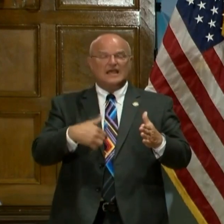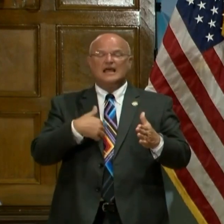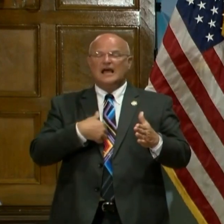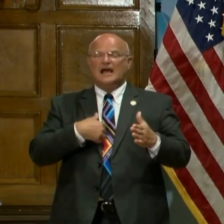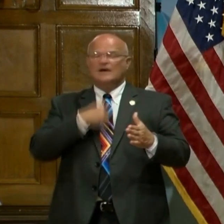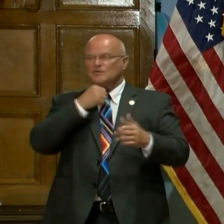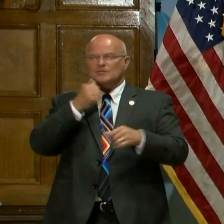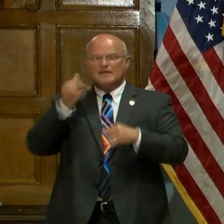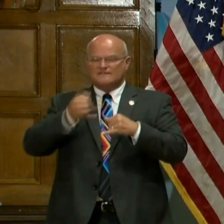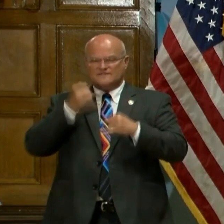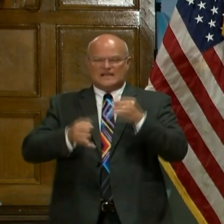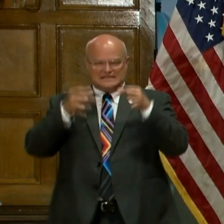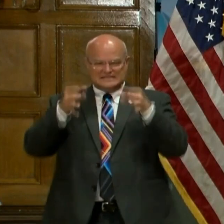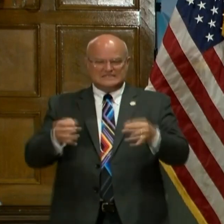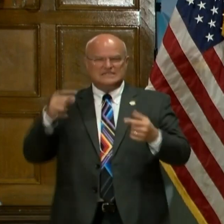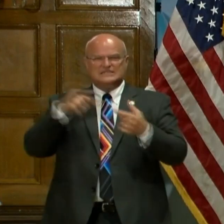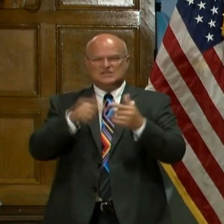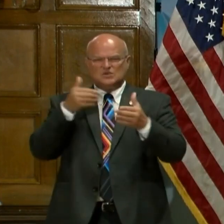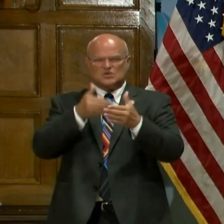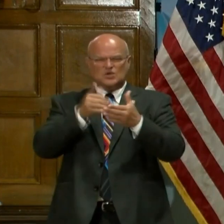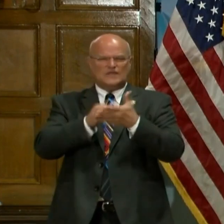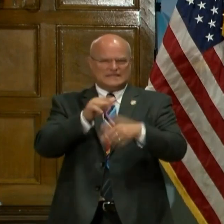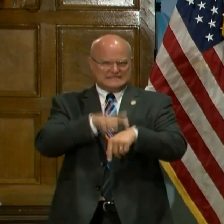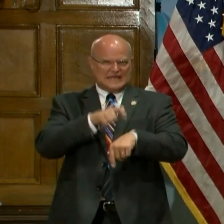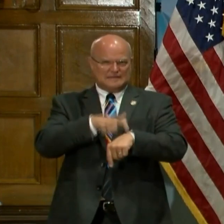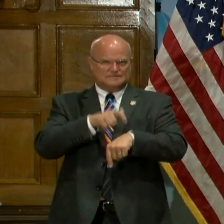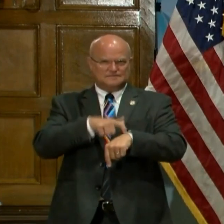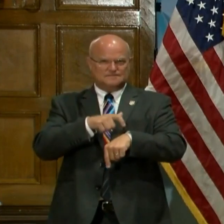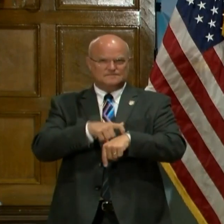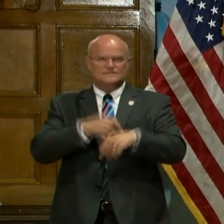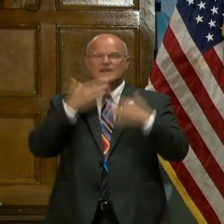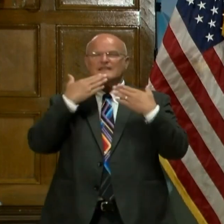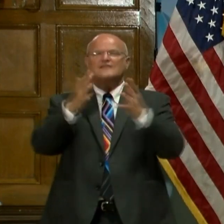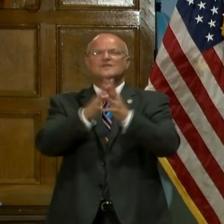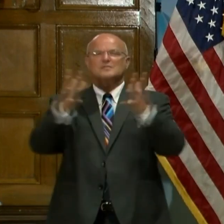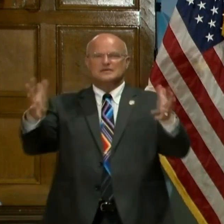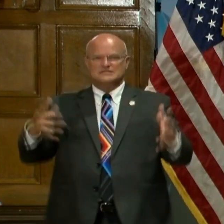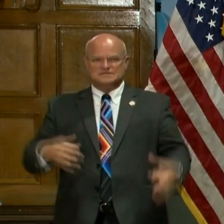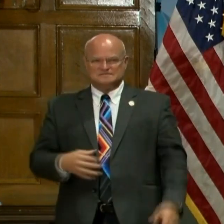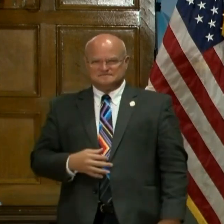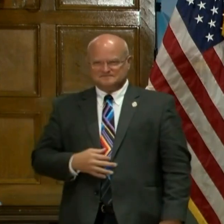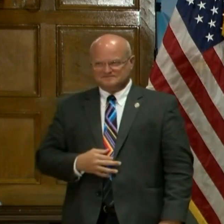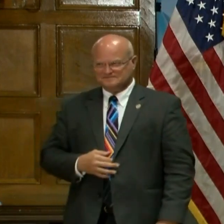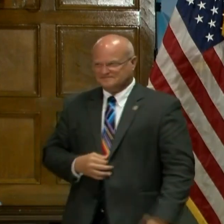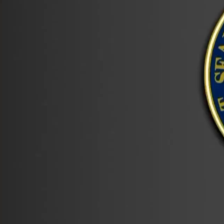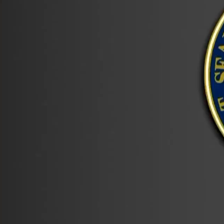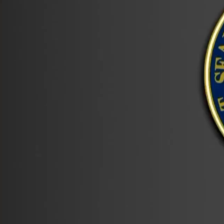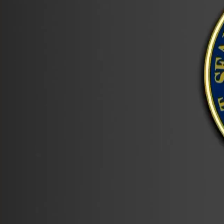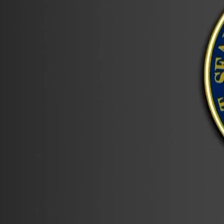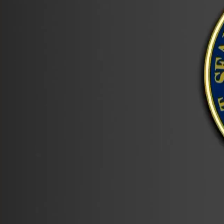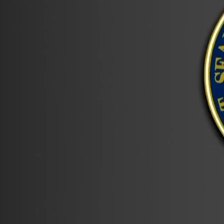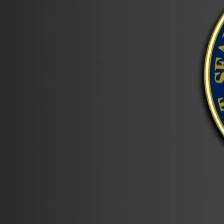won't make a final decision until close to that time. Thank you very much.